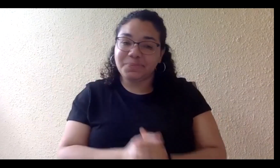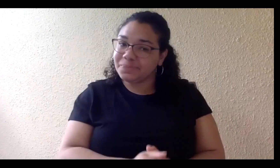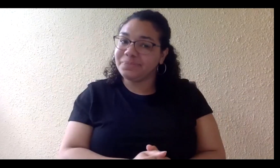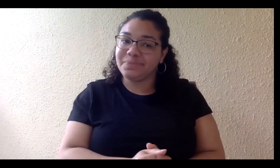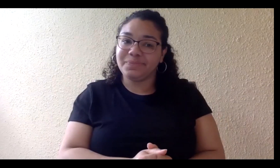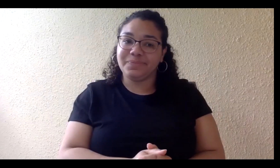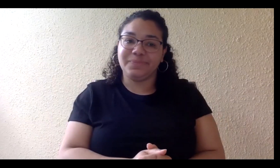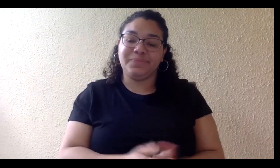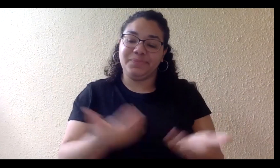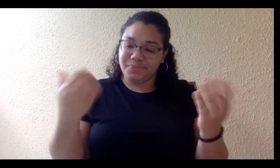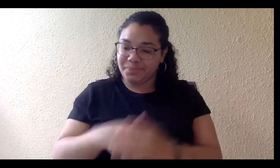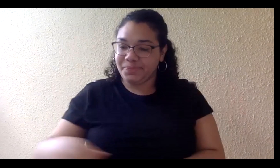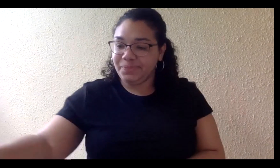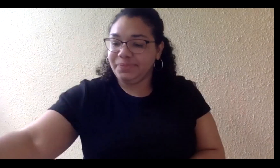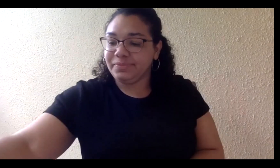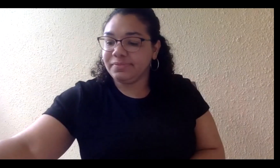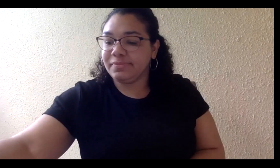Again, none of that was easy.